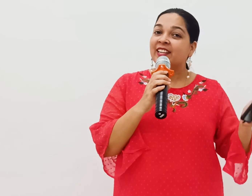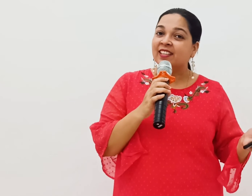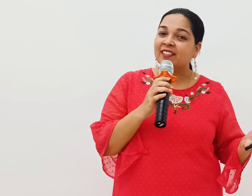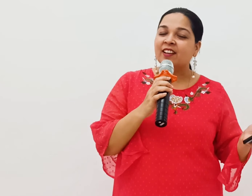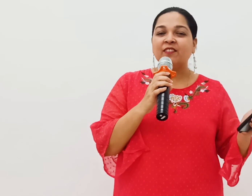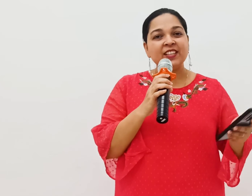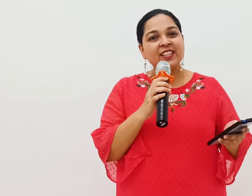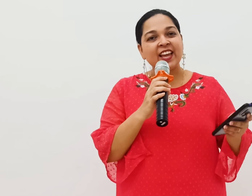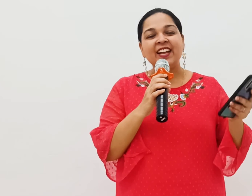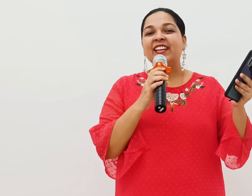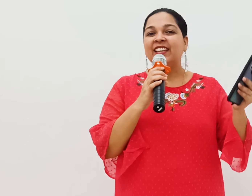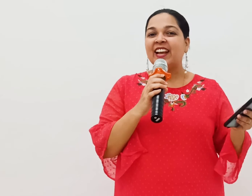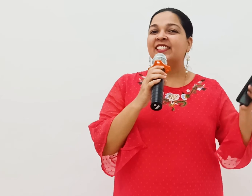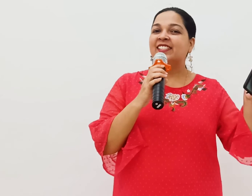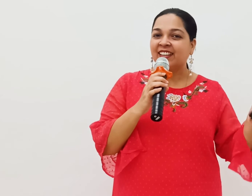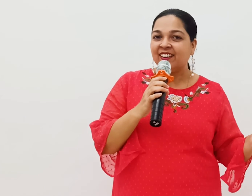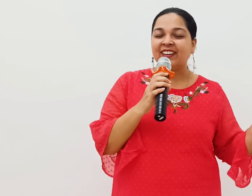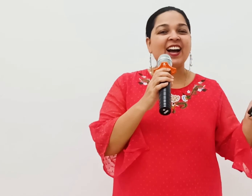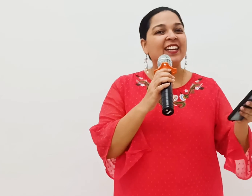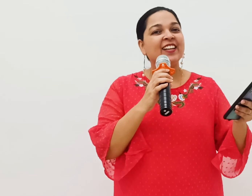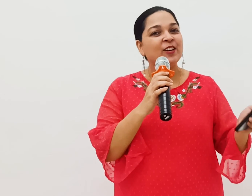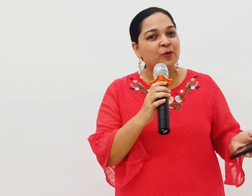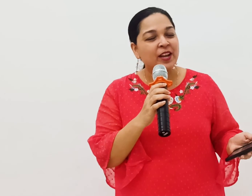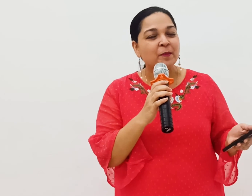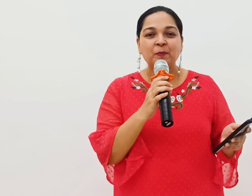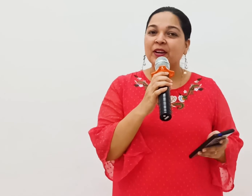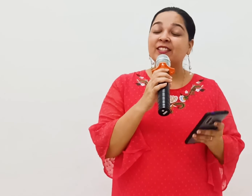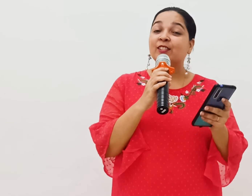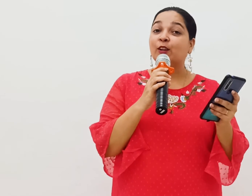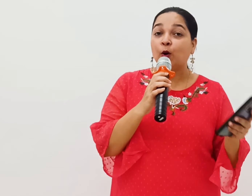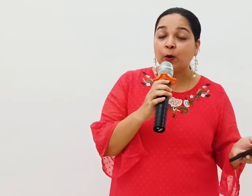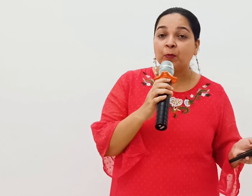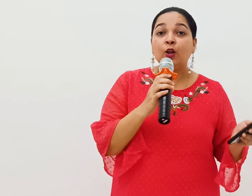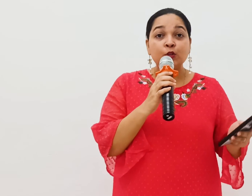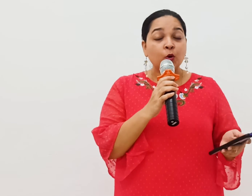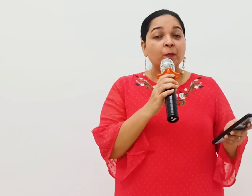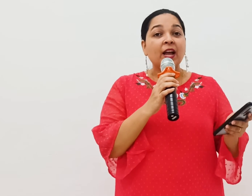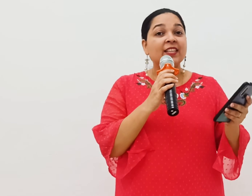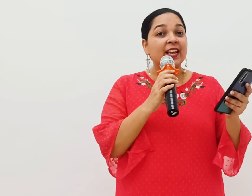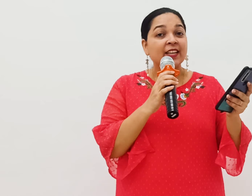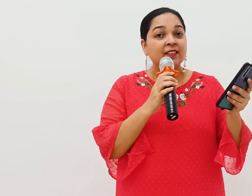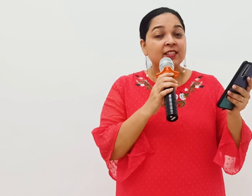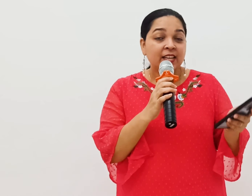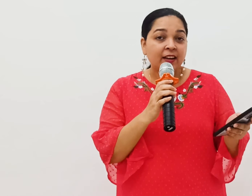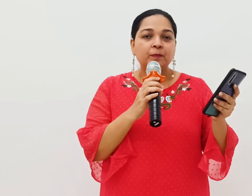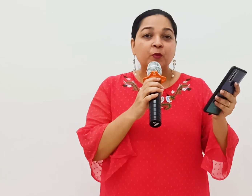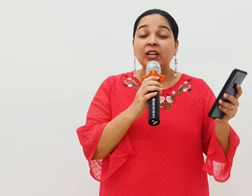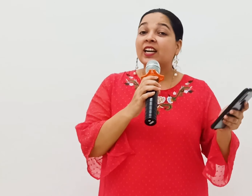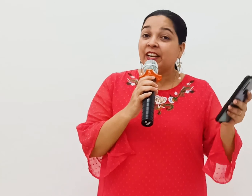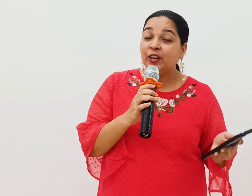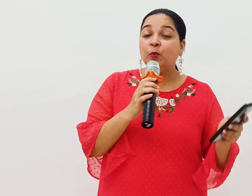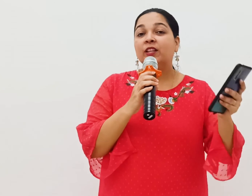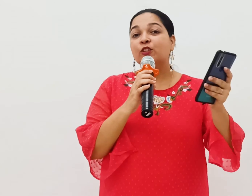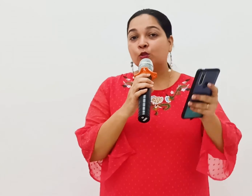God tells us, we say, yes, sir. Hallelujah. Praise the Lord. So, as I said,